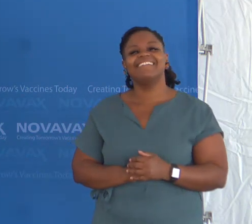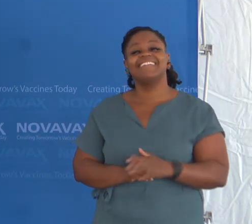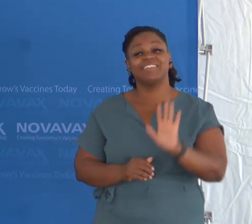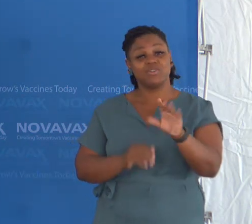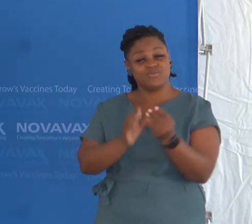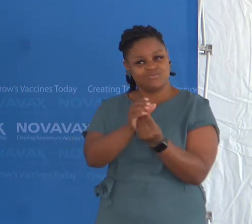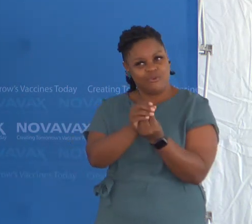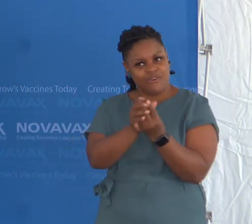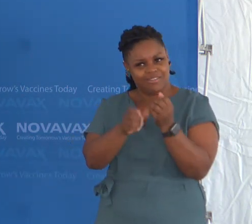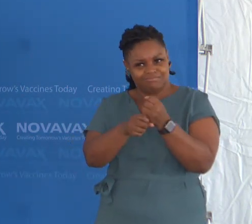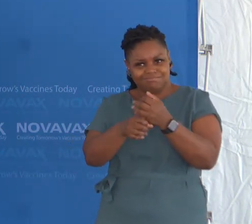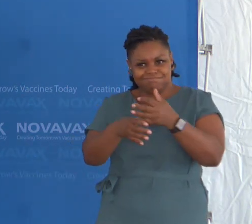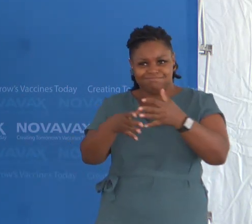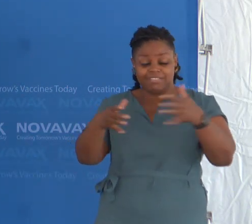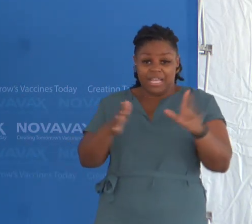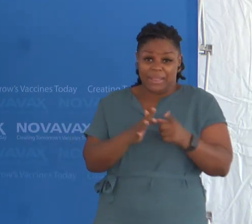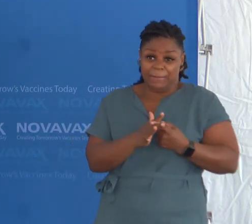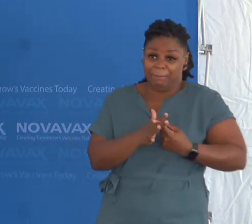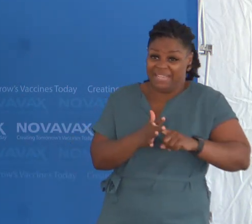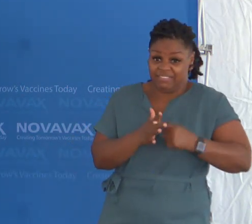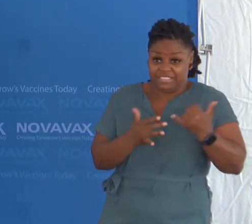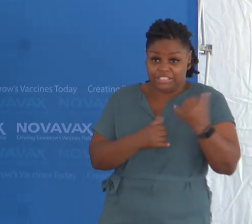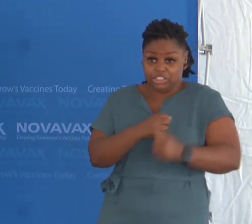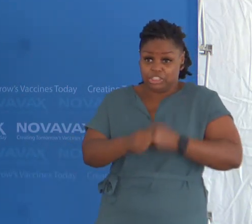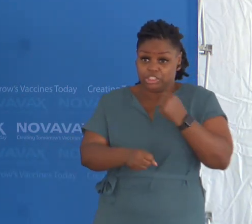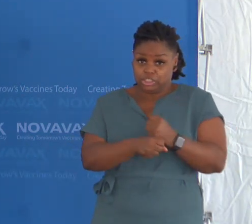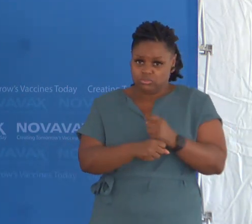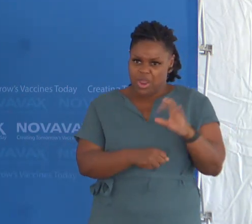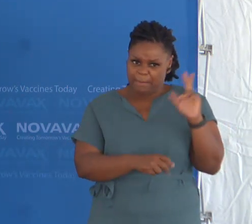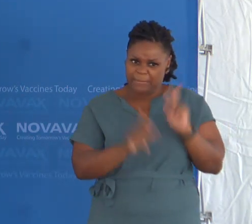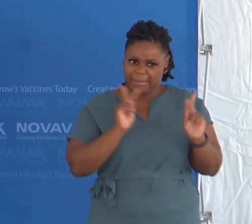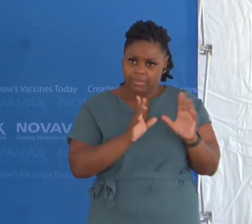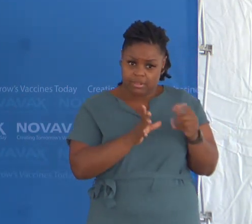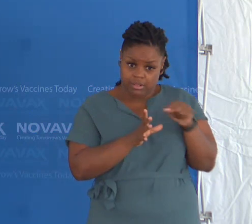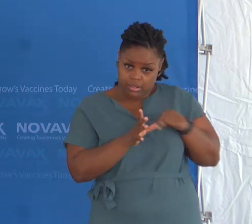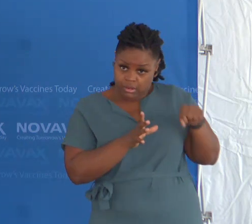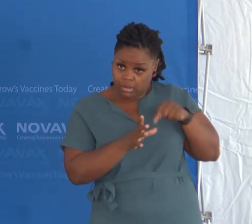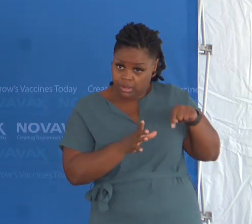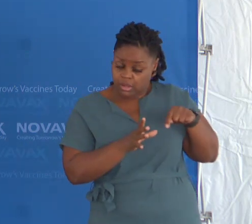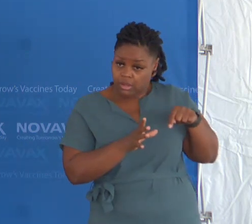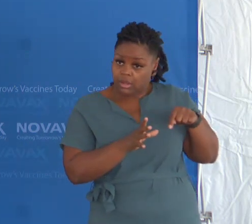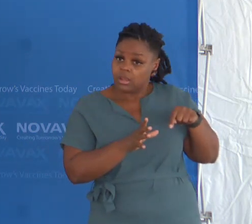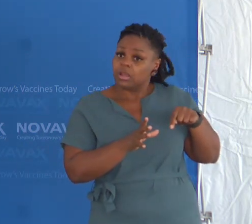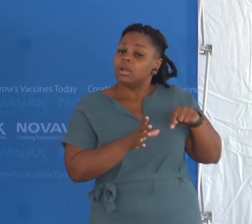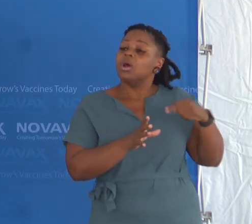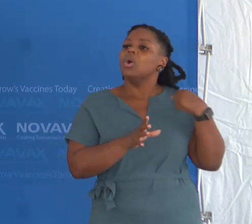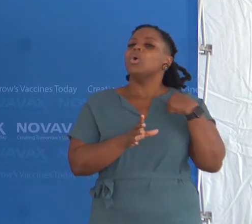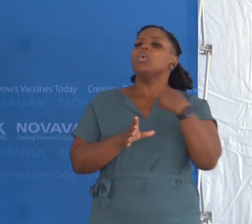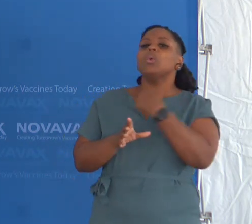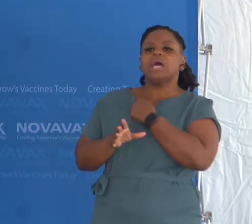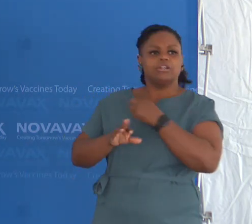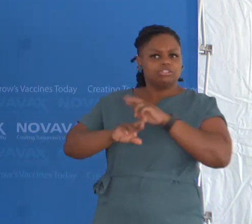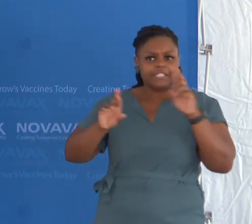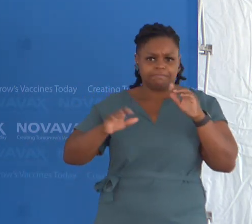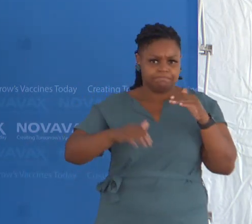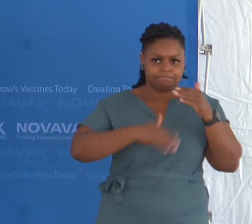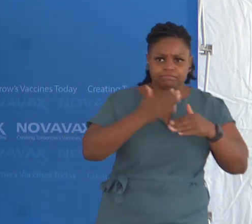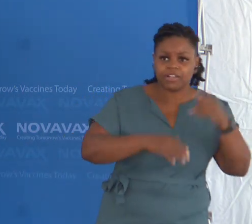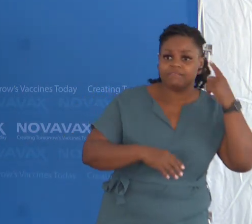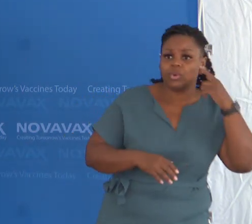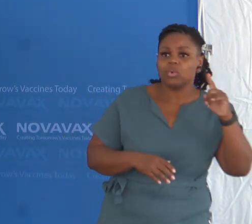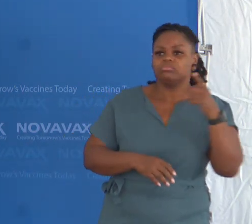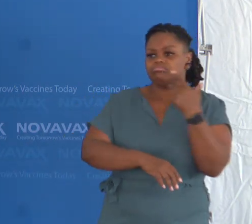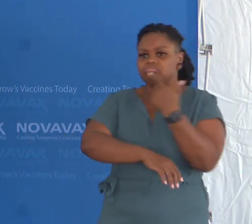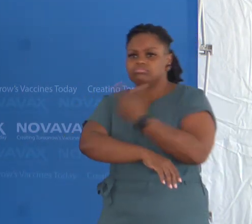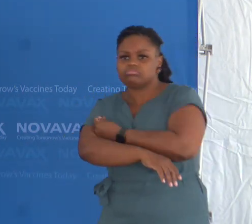when we started the year. When we started the year, we were anticipating results from an influenza phase 3 pivotal trial, which we got, and the results